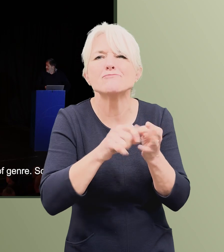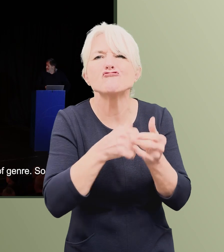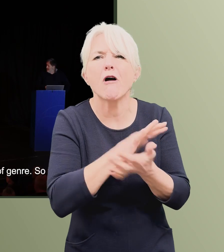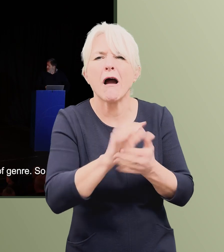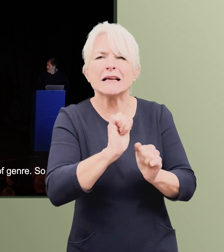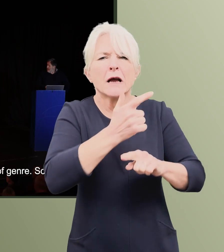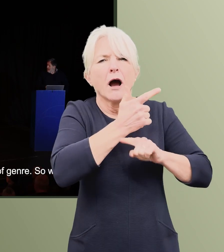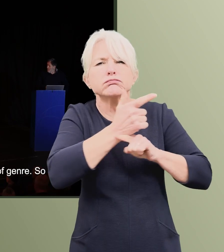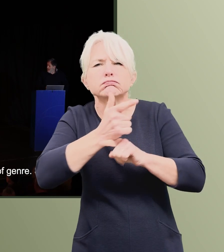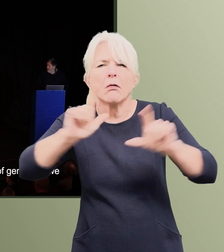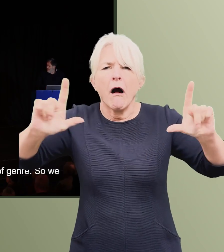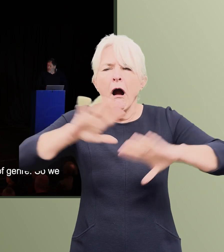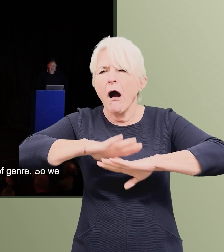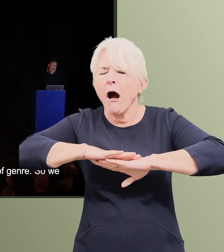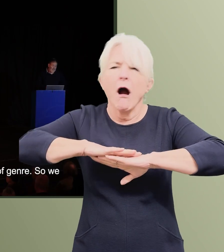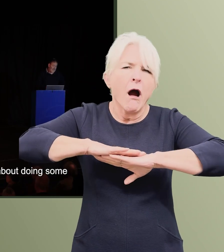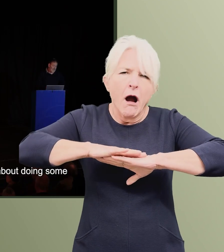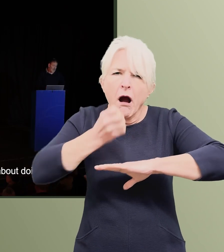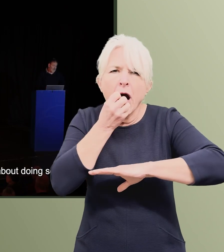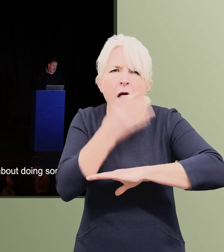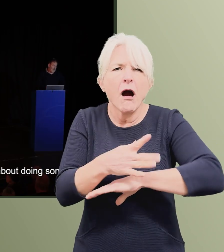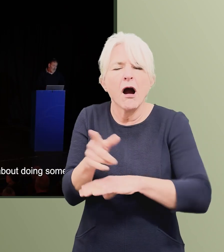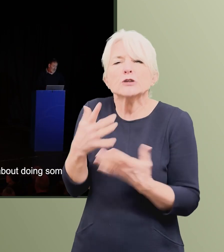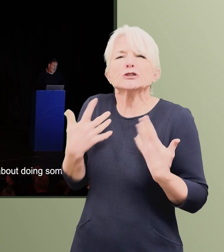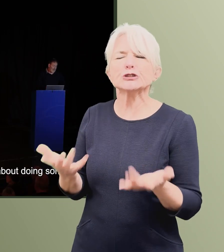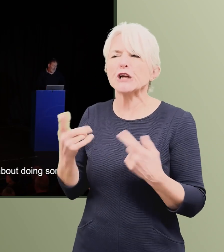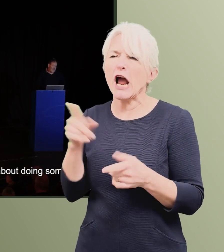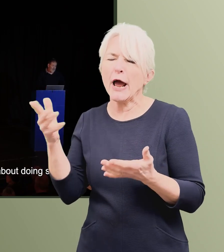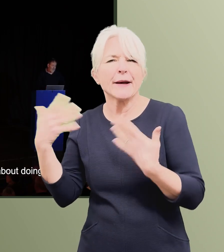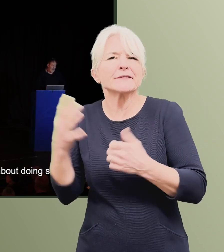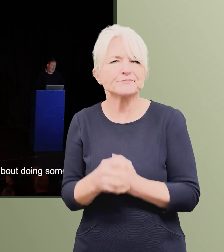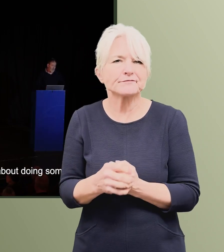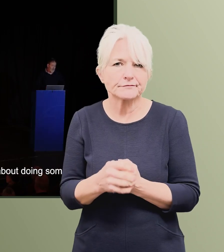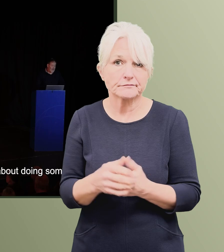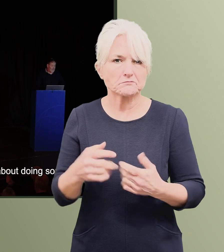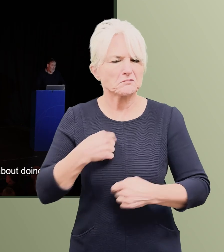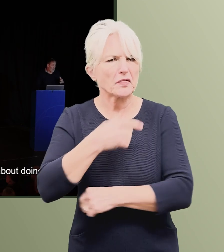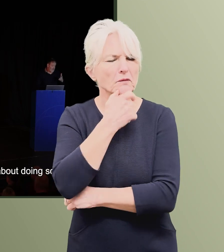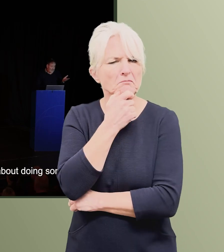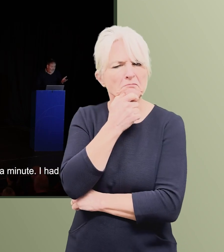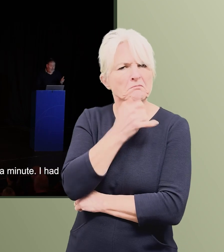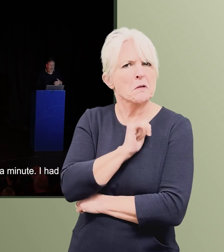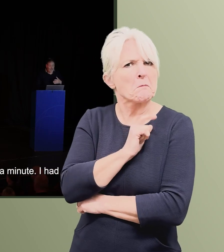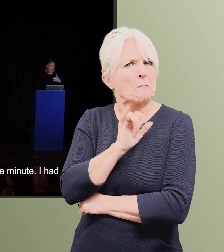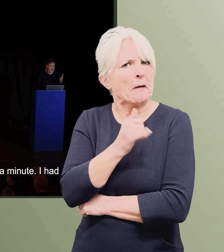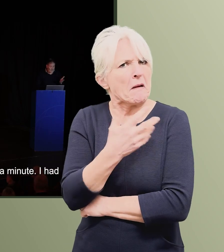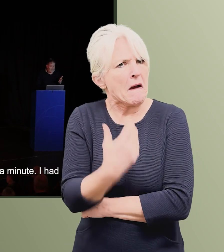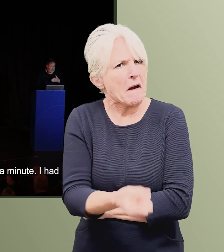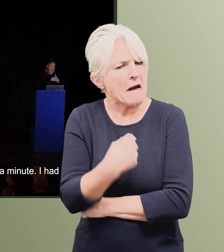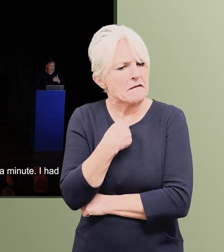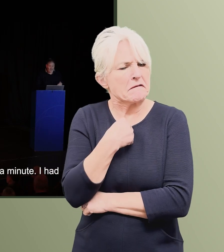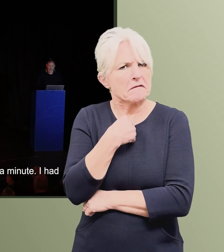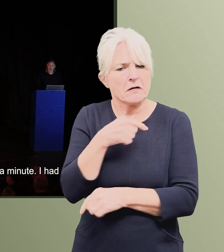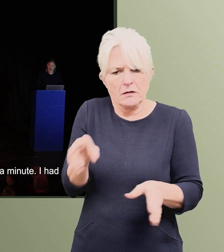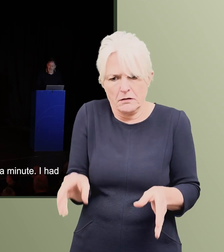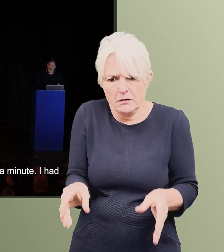genre. So we looked around there, and this is what I started to think about the idea about doing some work here, because it had rock art on the capstone,